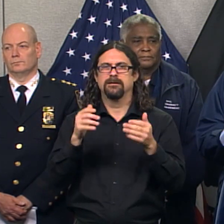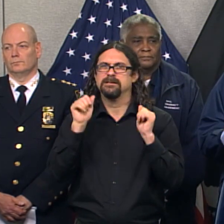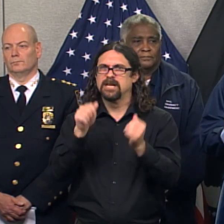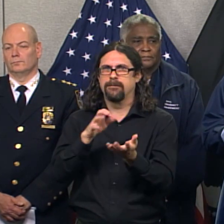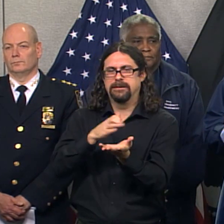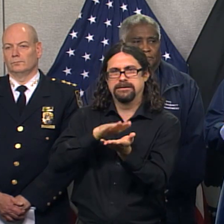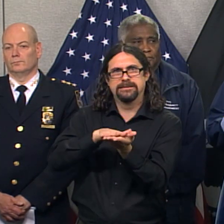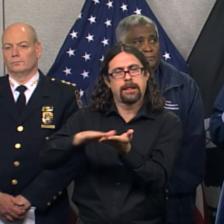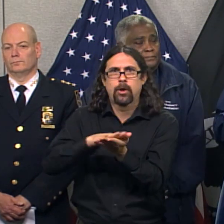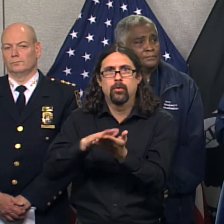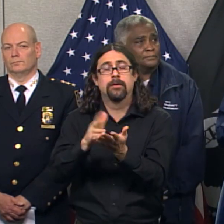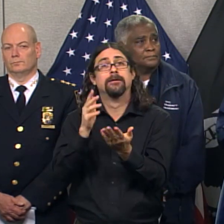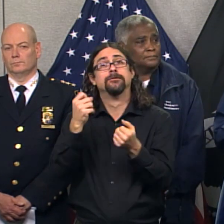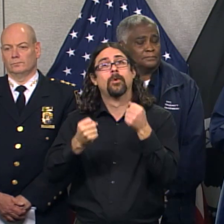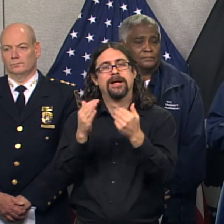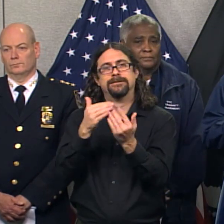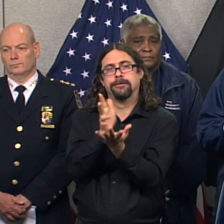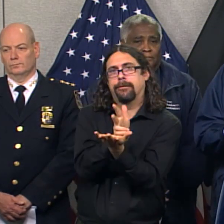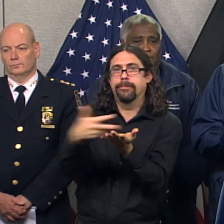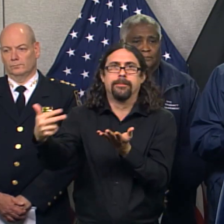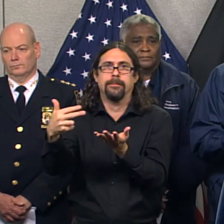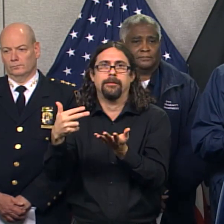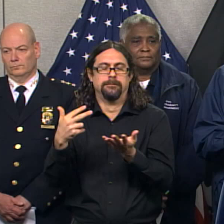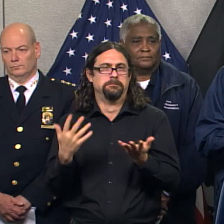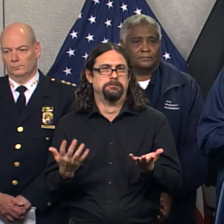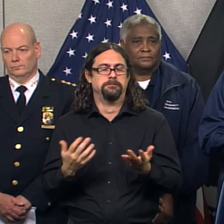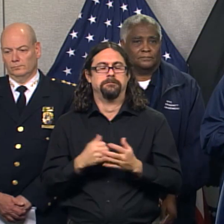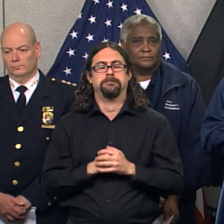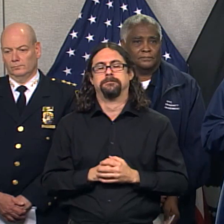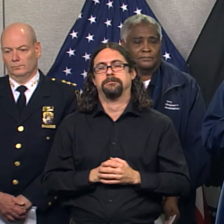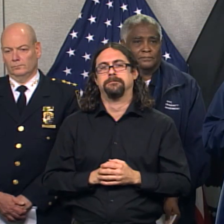this super intense snow, we can still expect for another hour or two.